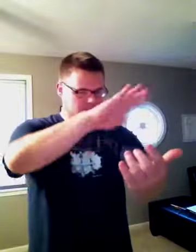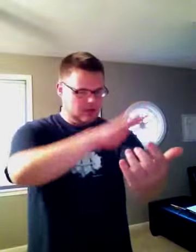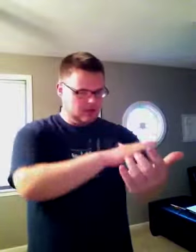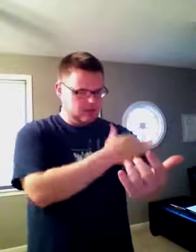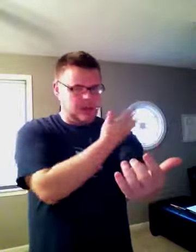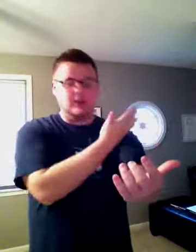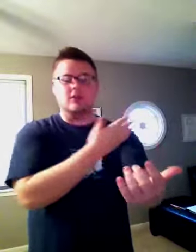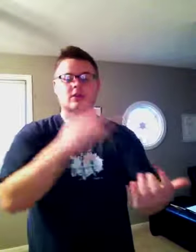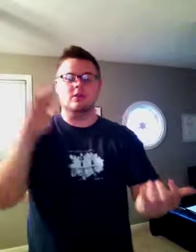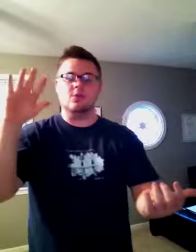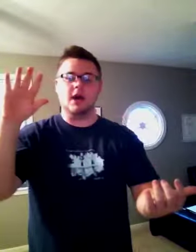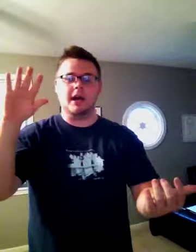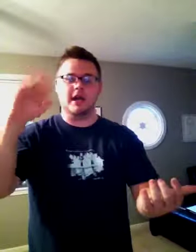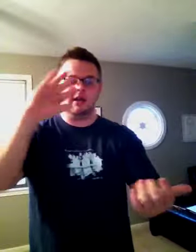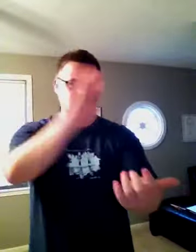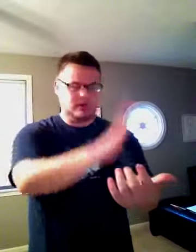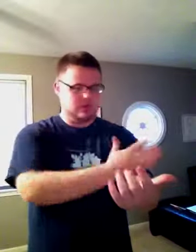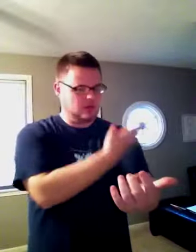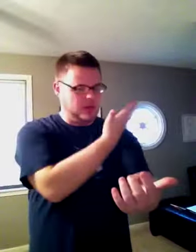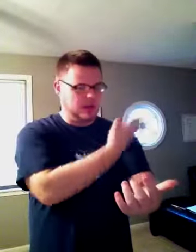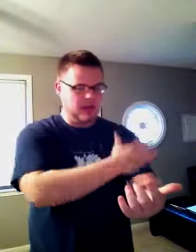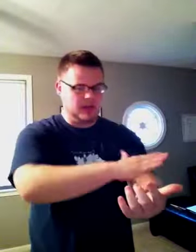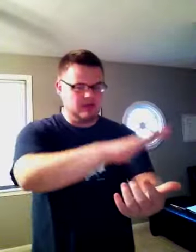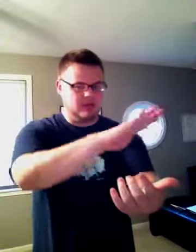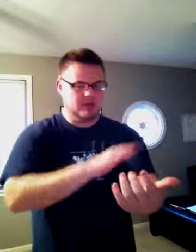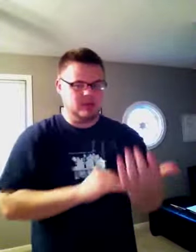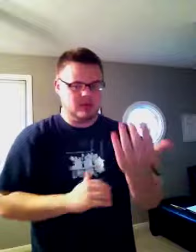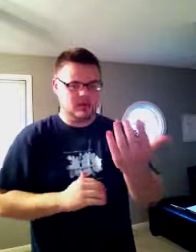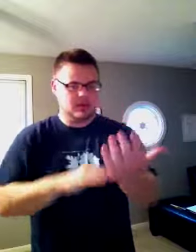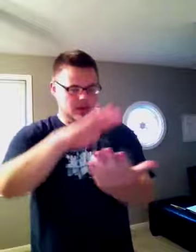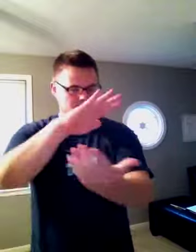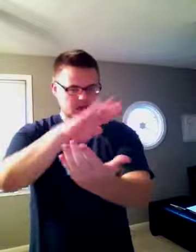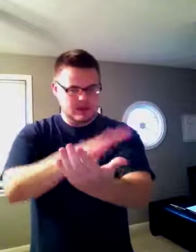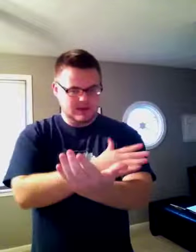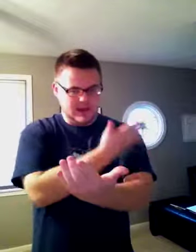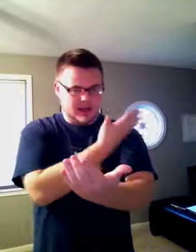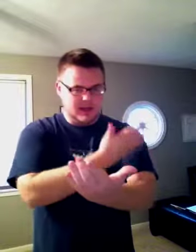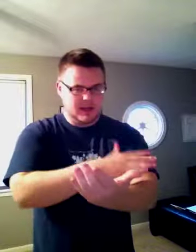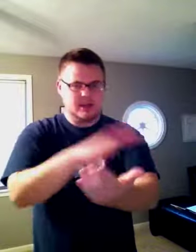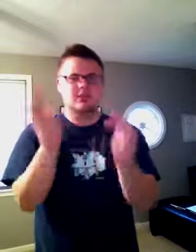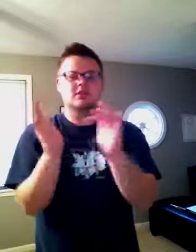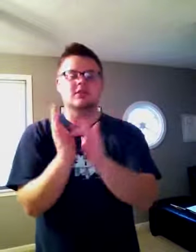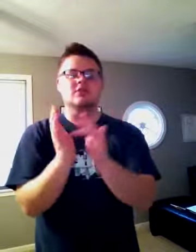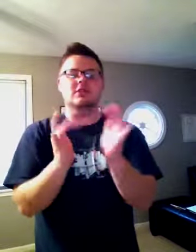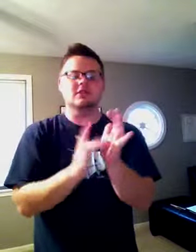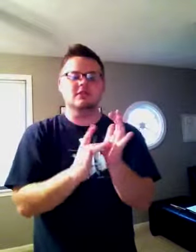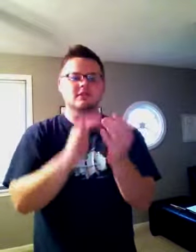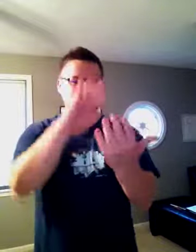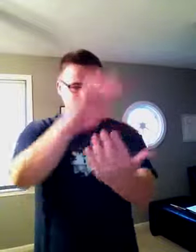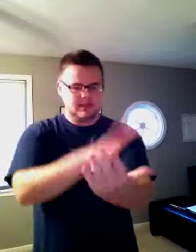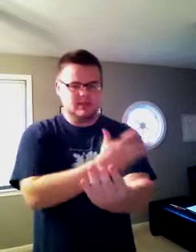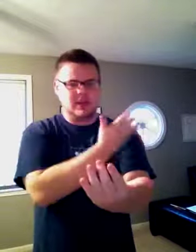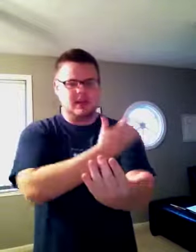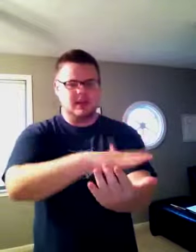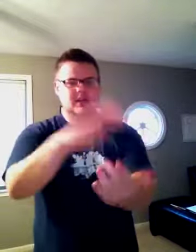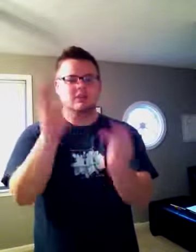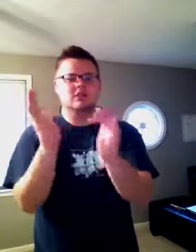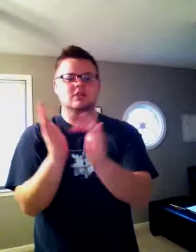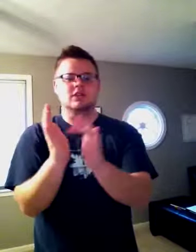taking your right hand, swing it back and forth, sing to Jesus, sing to